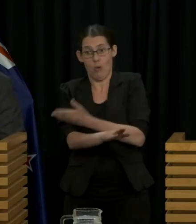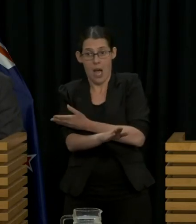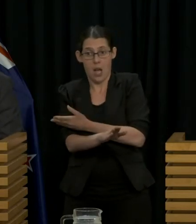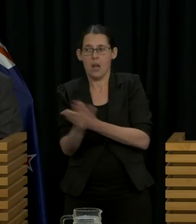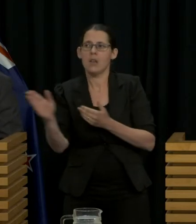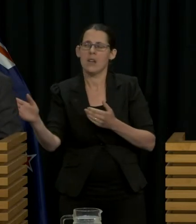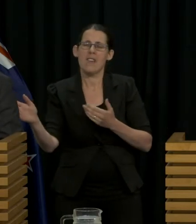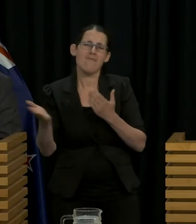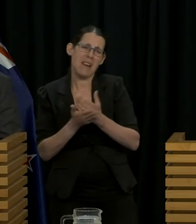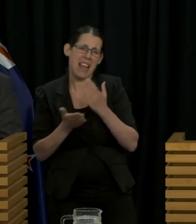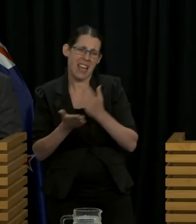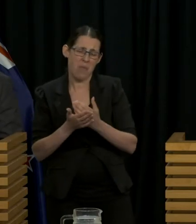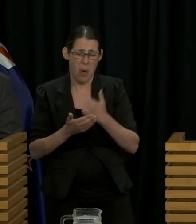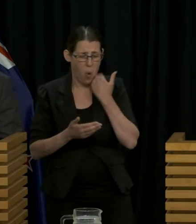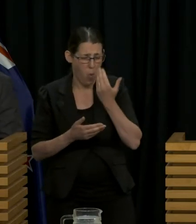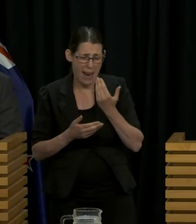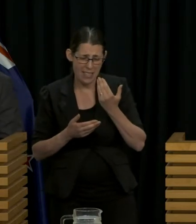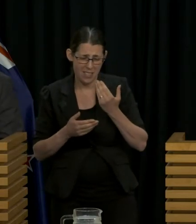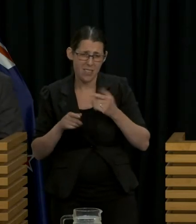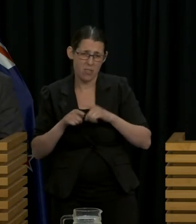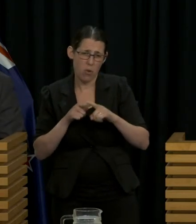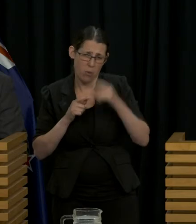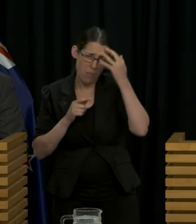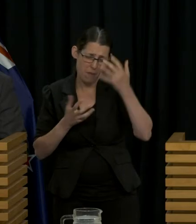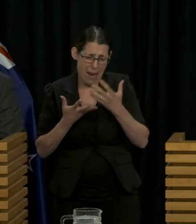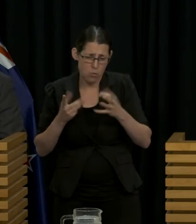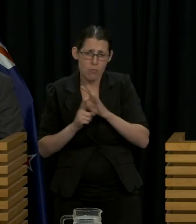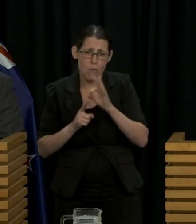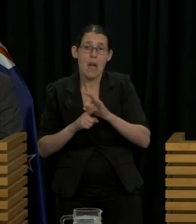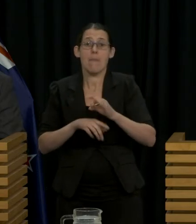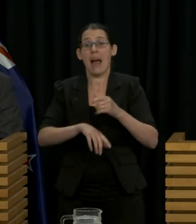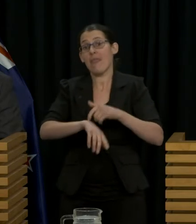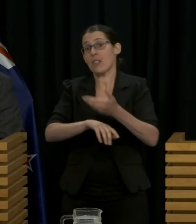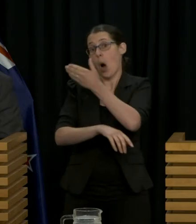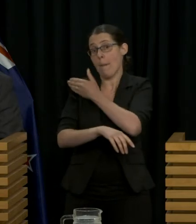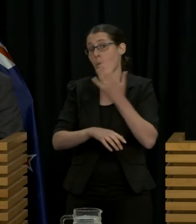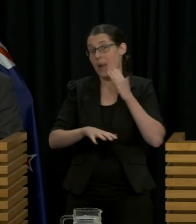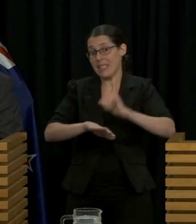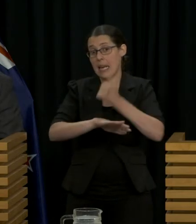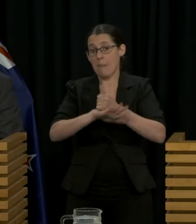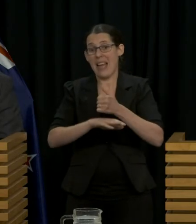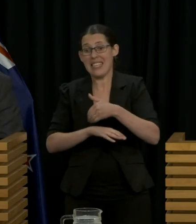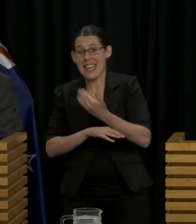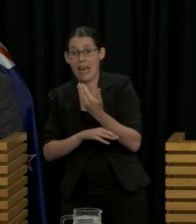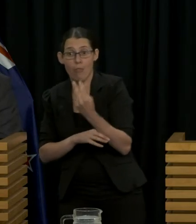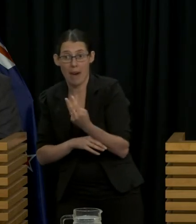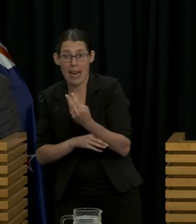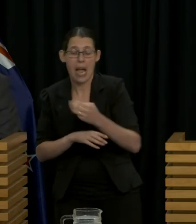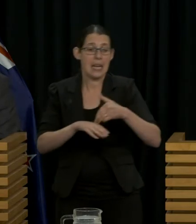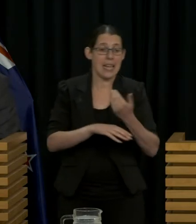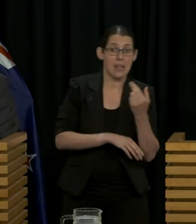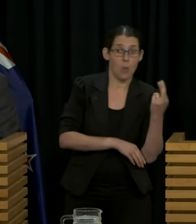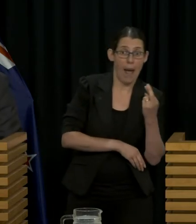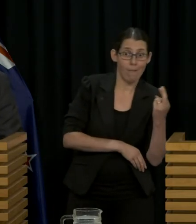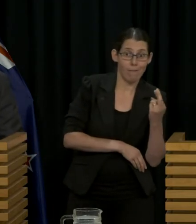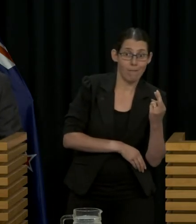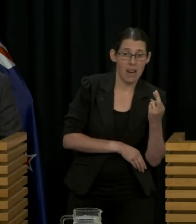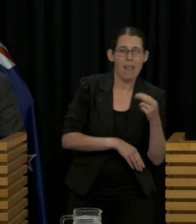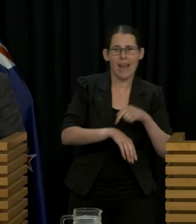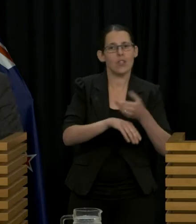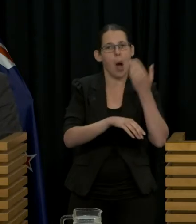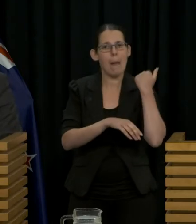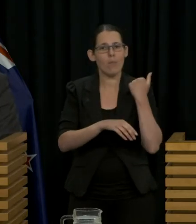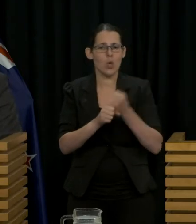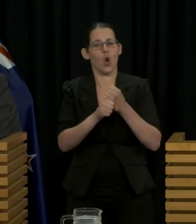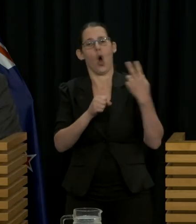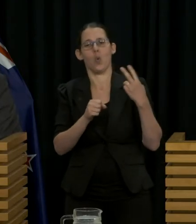things. The day 3 and the day 12, when we introduced it, was the gold standard. Now we've, if you like, we're moving to a platinum standard. Is it